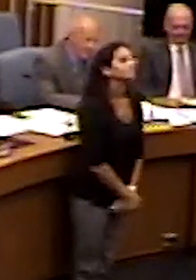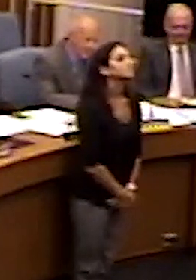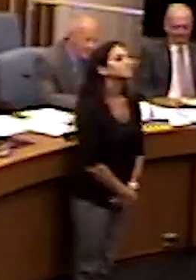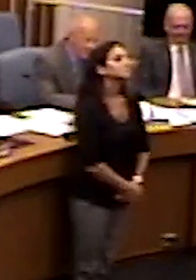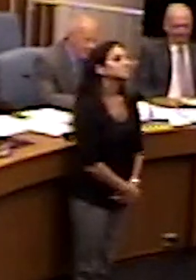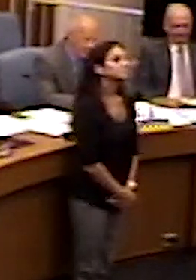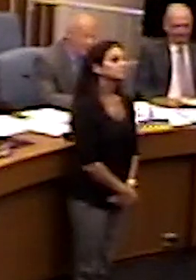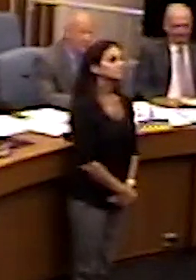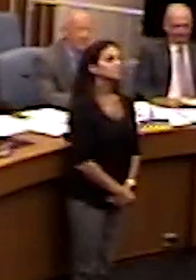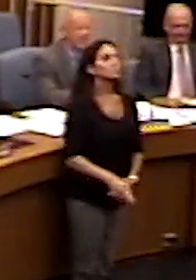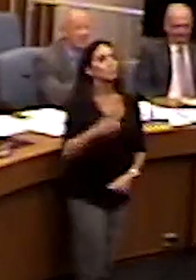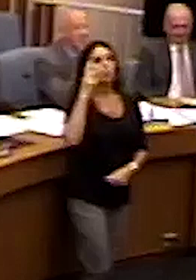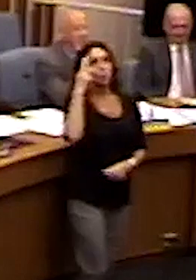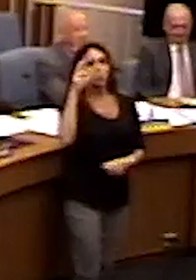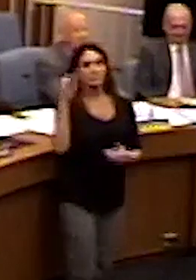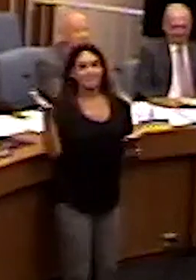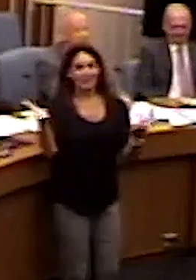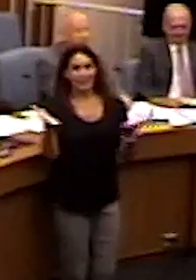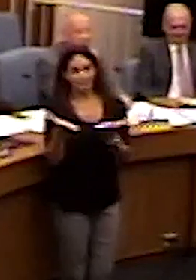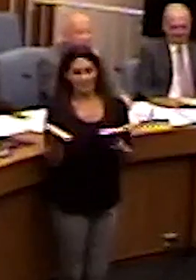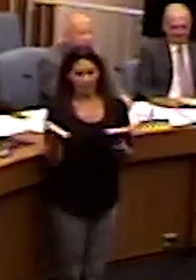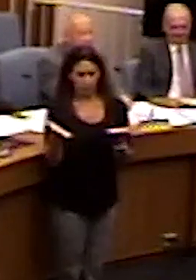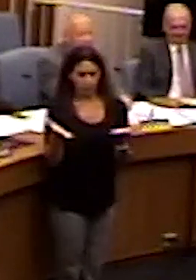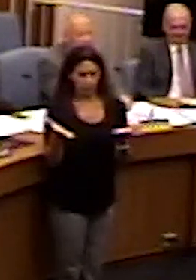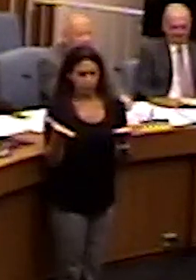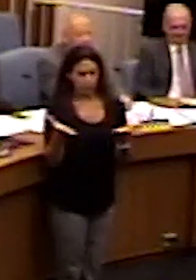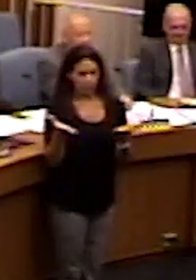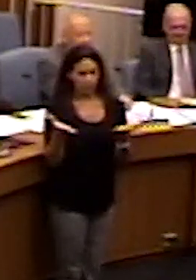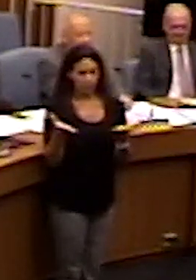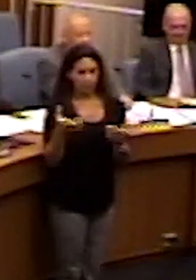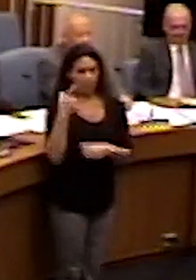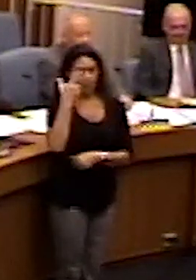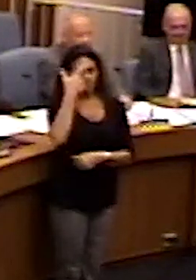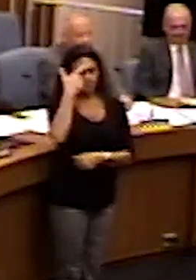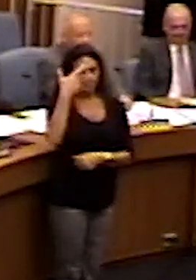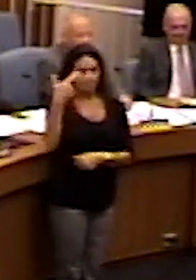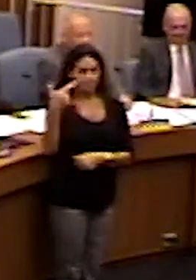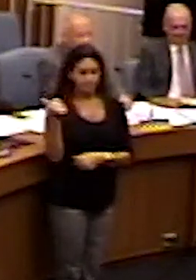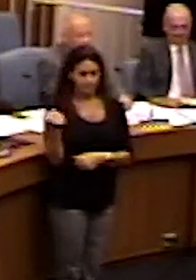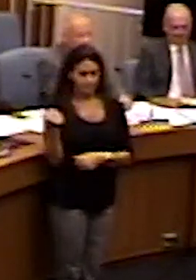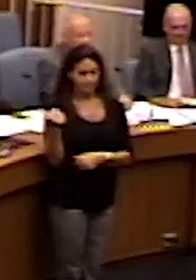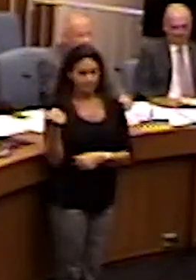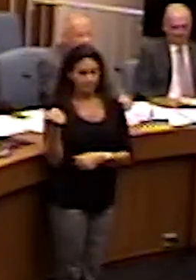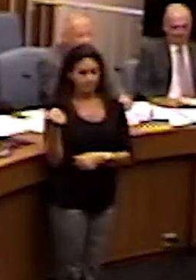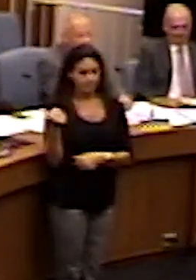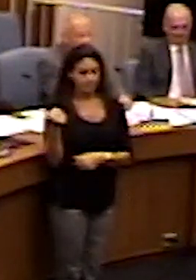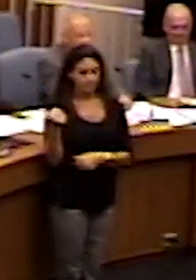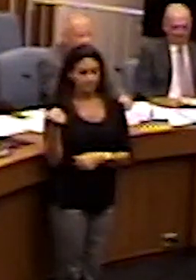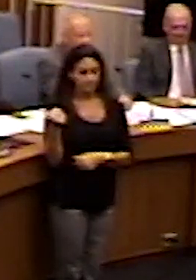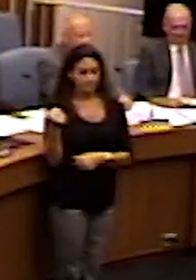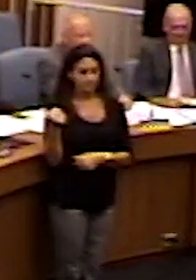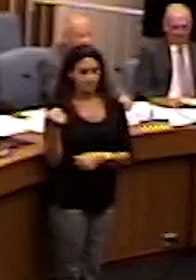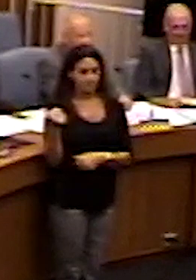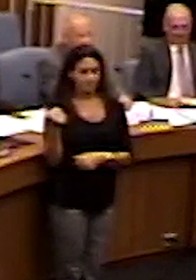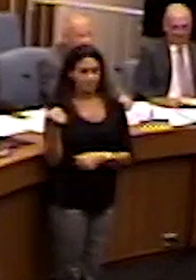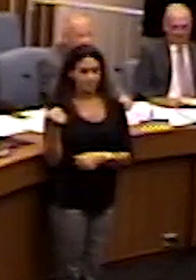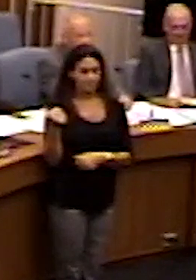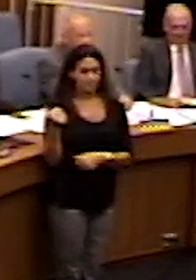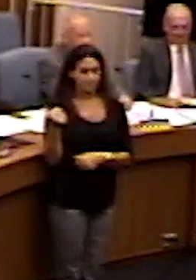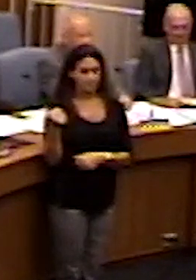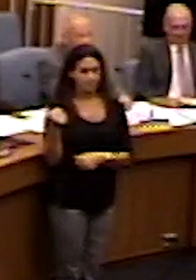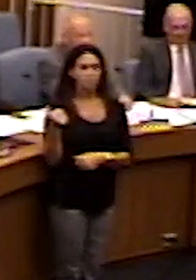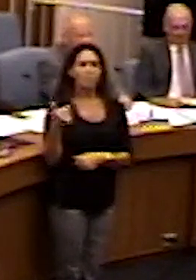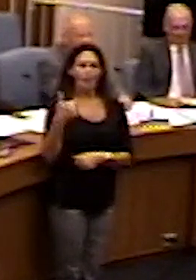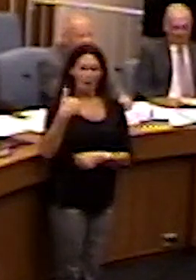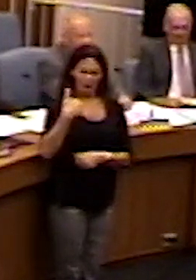why I came here, because I've already had